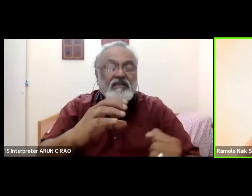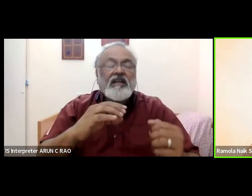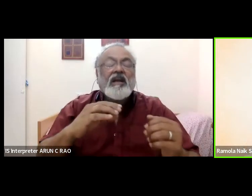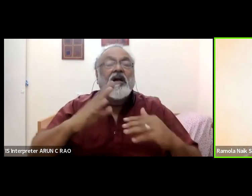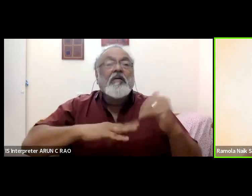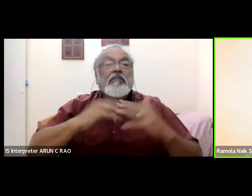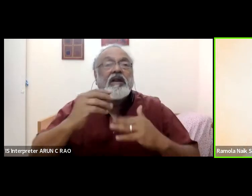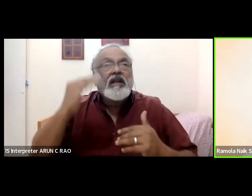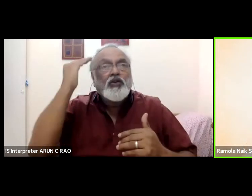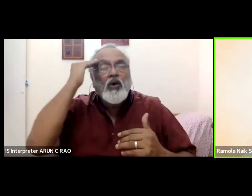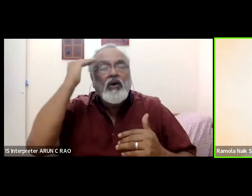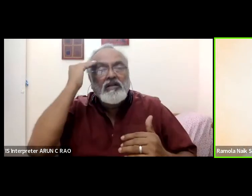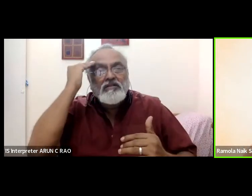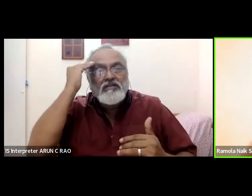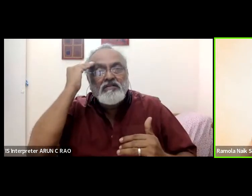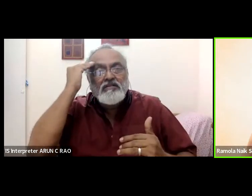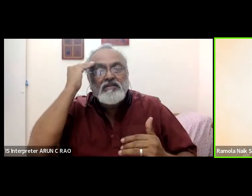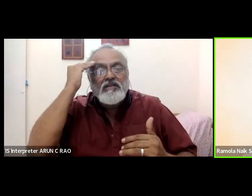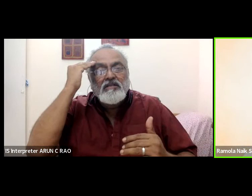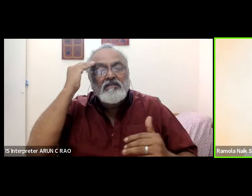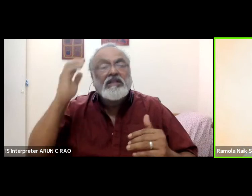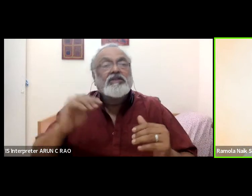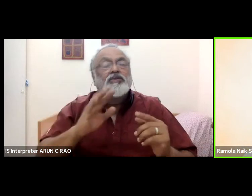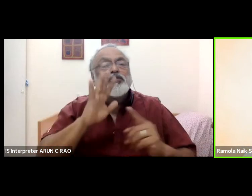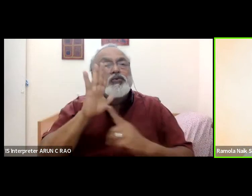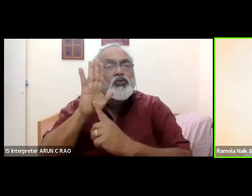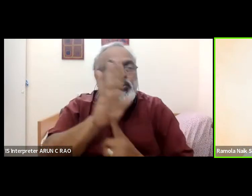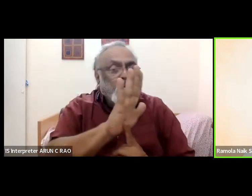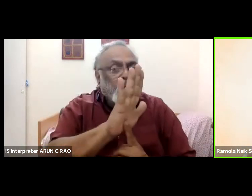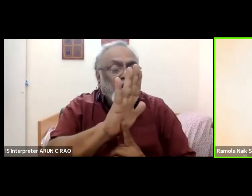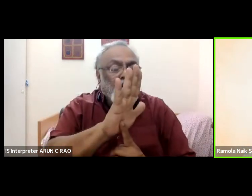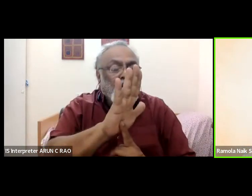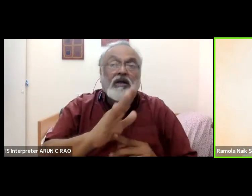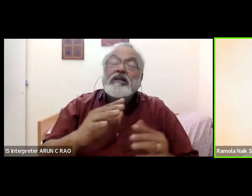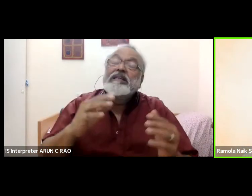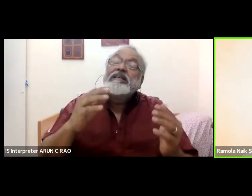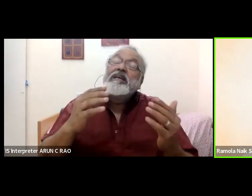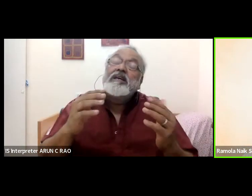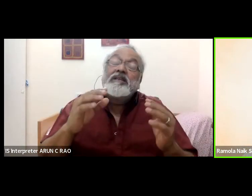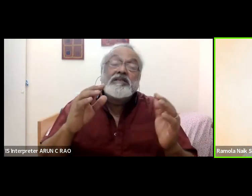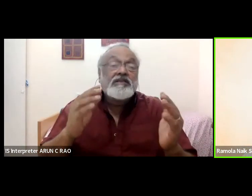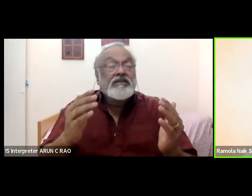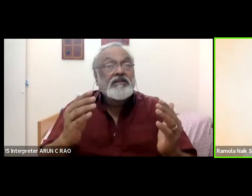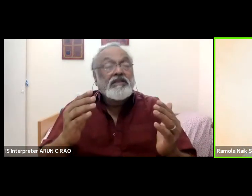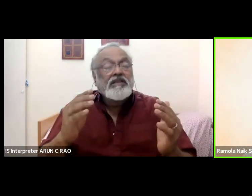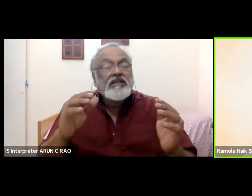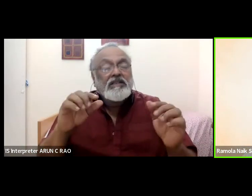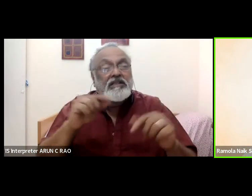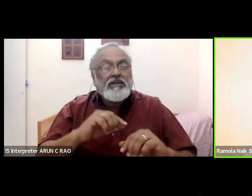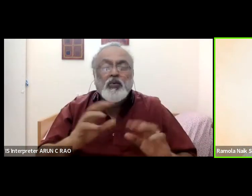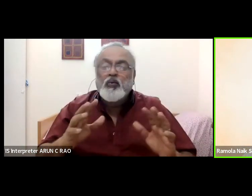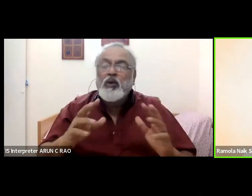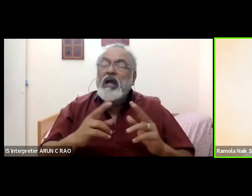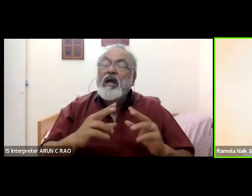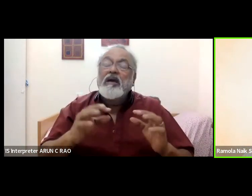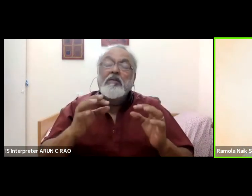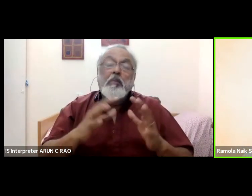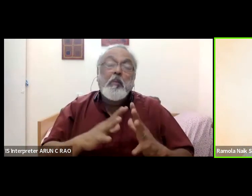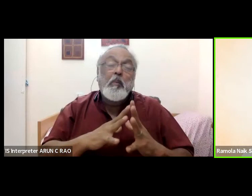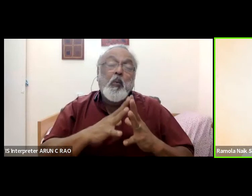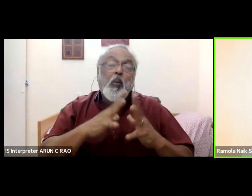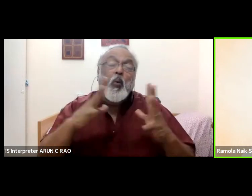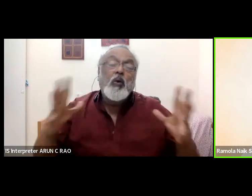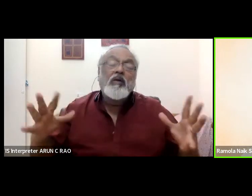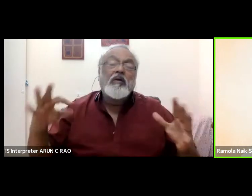and convince that there is a very high level of payback in terms of economic